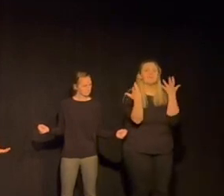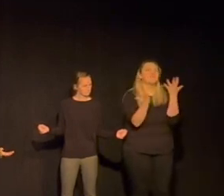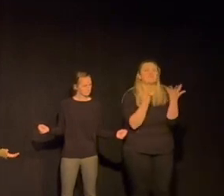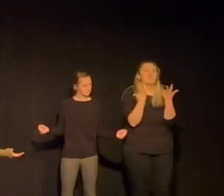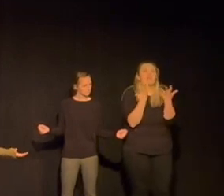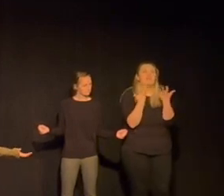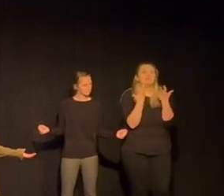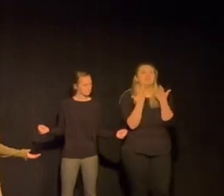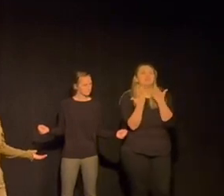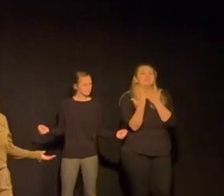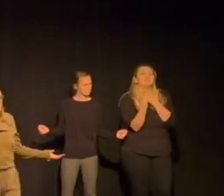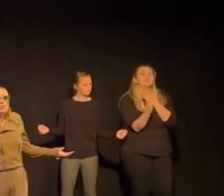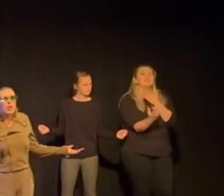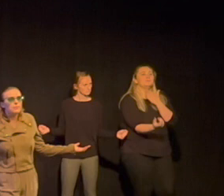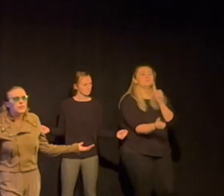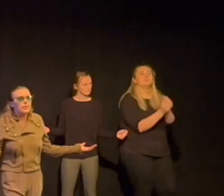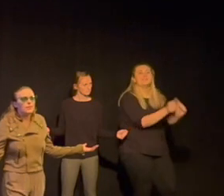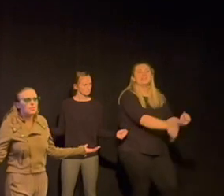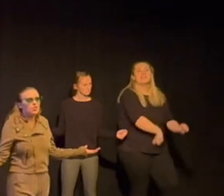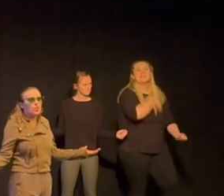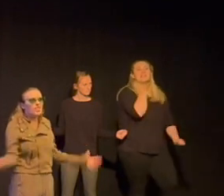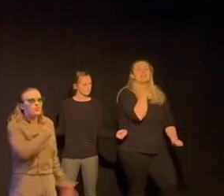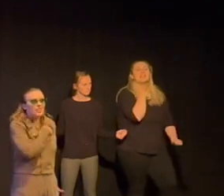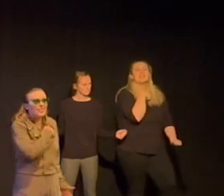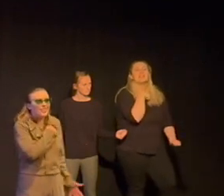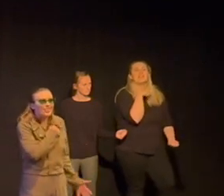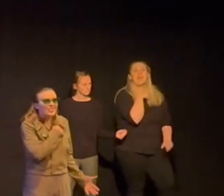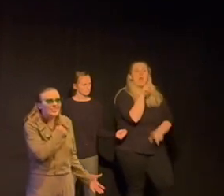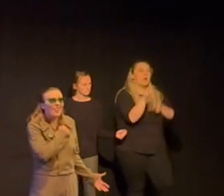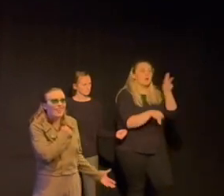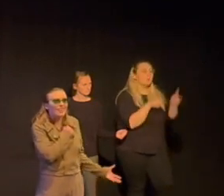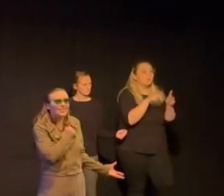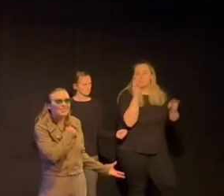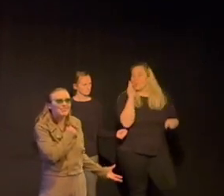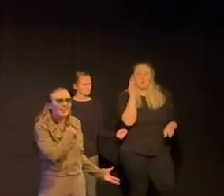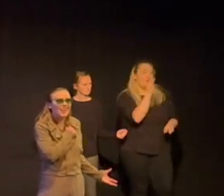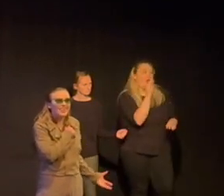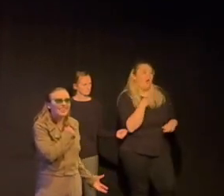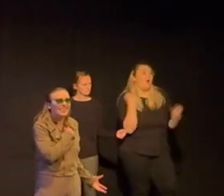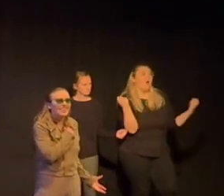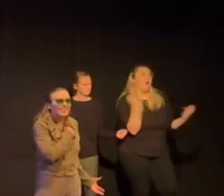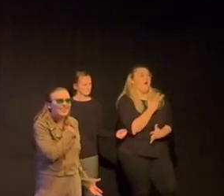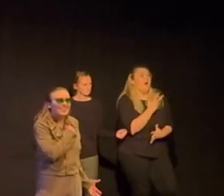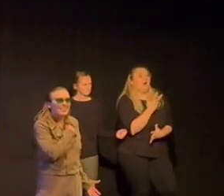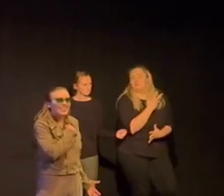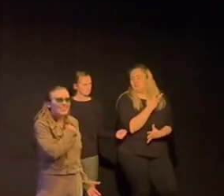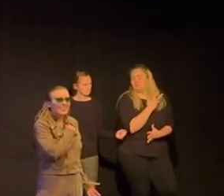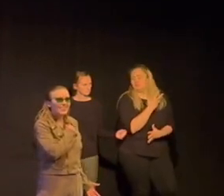something with dignity? Something that strikes fear in the heart of man?